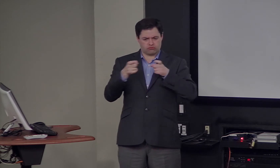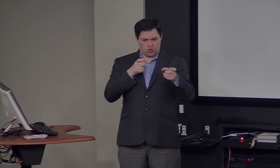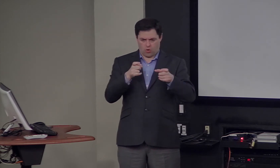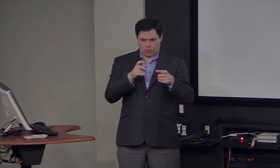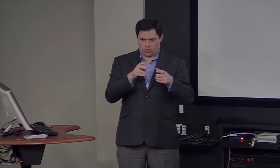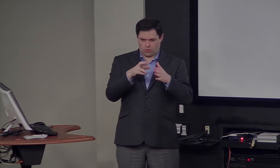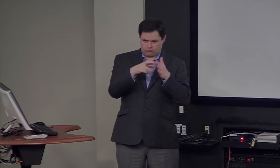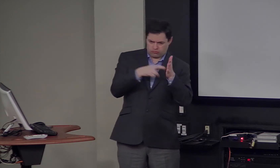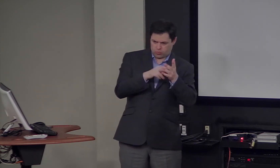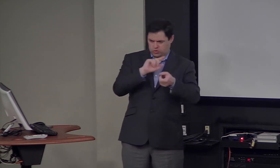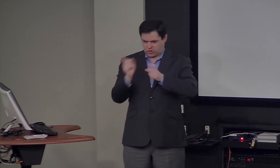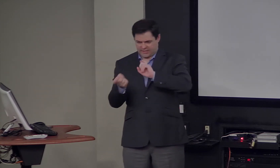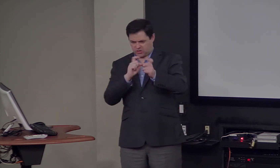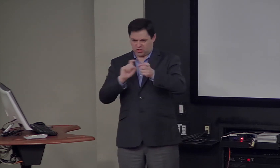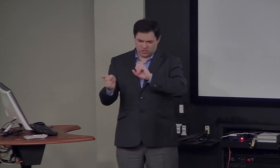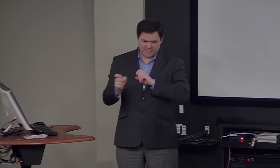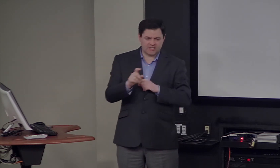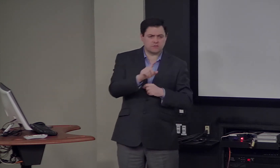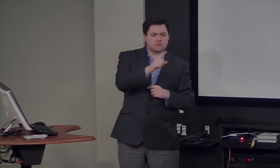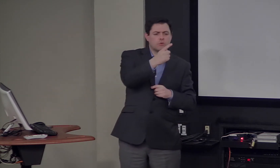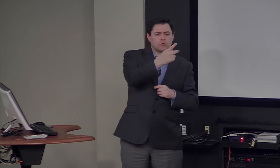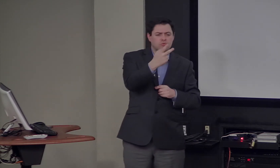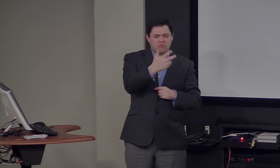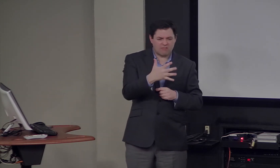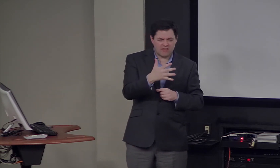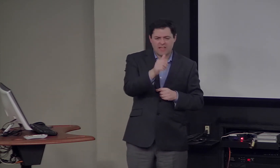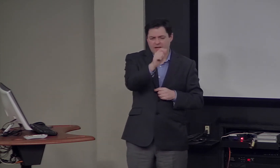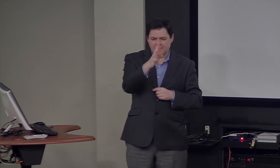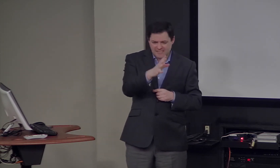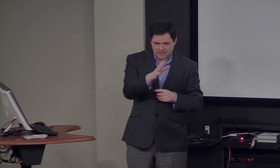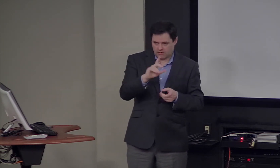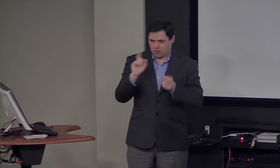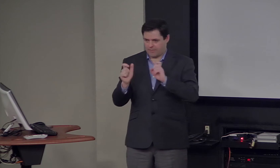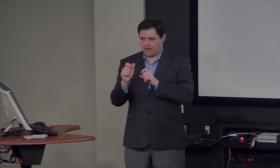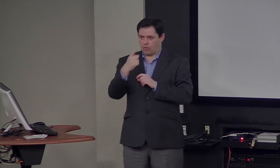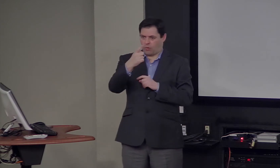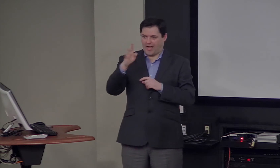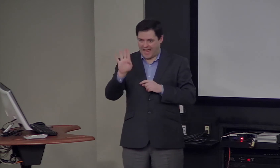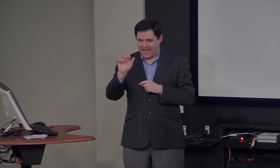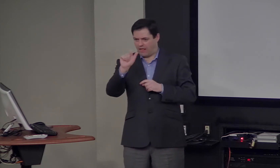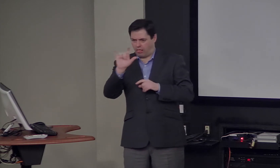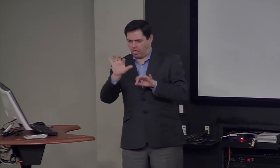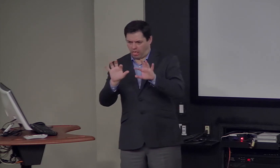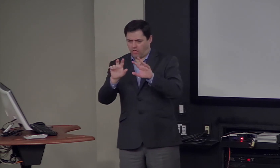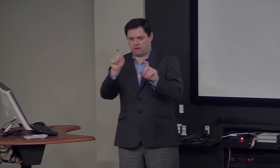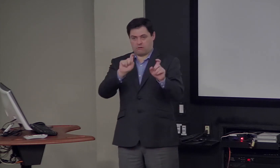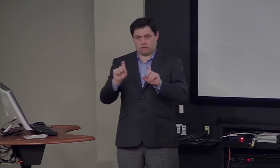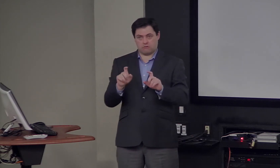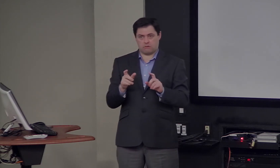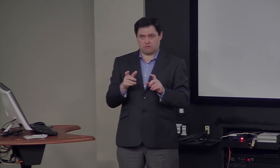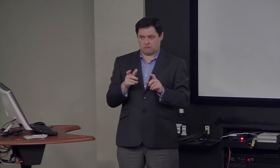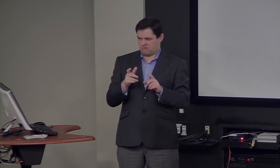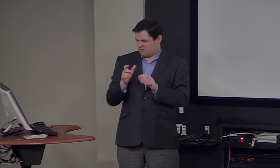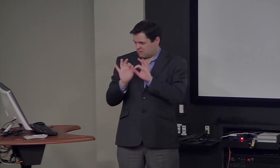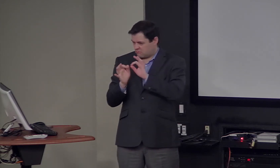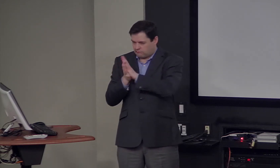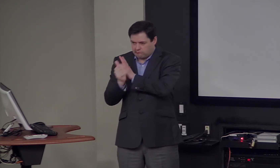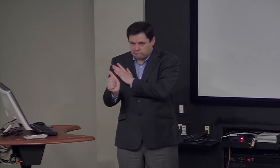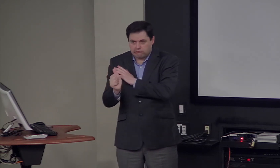on a psychomotor level. And then we looked at cognitive controls. Could people change tasks quickly? Were they able to identify different markers and